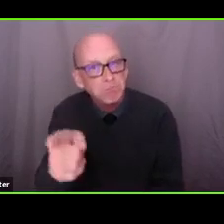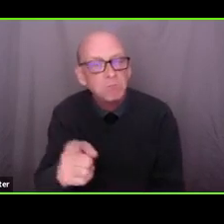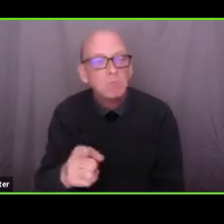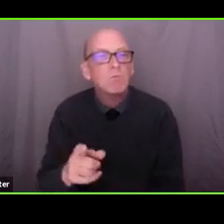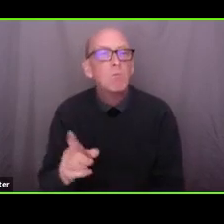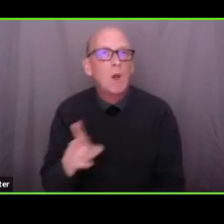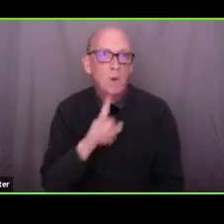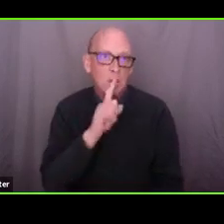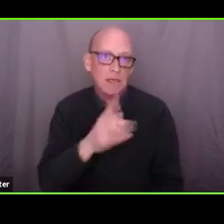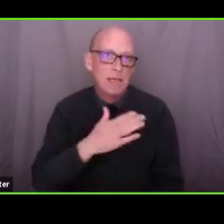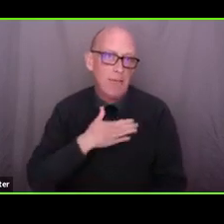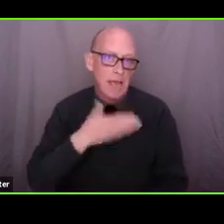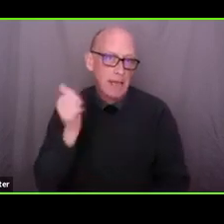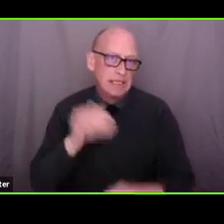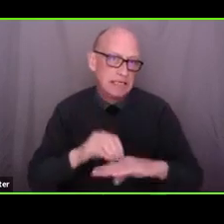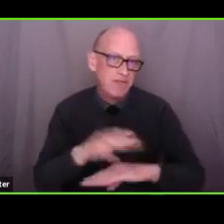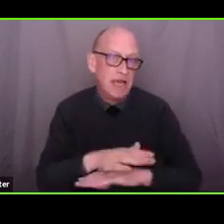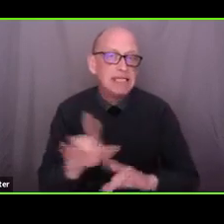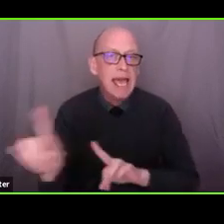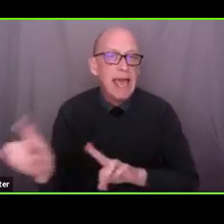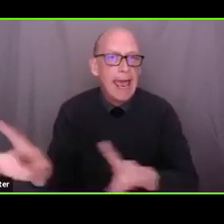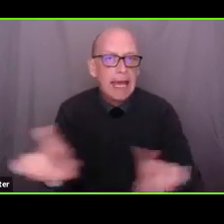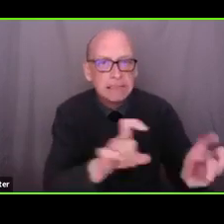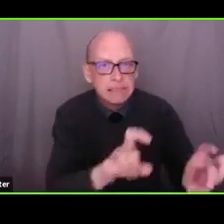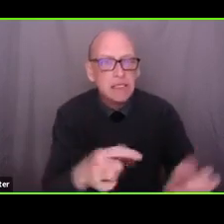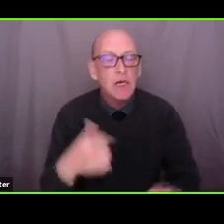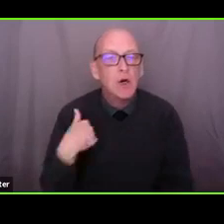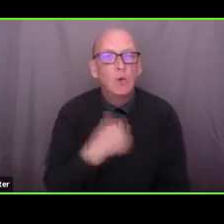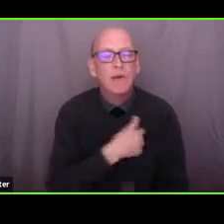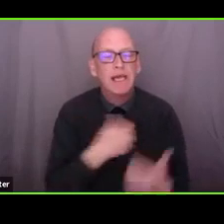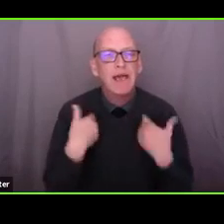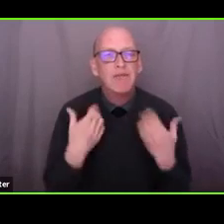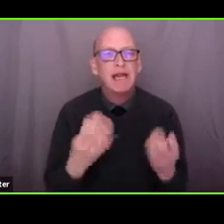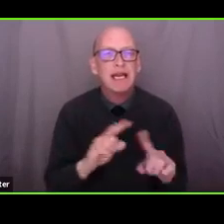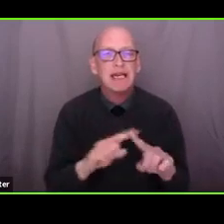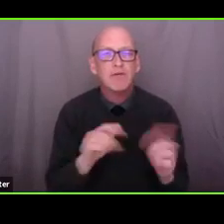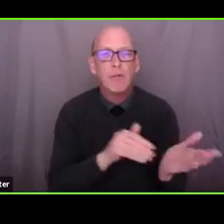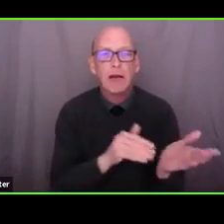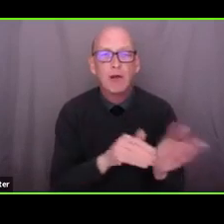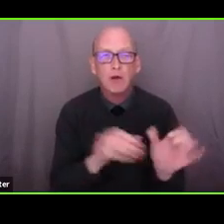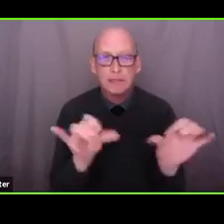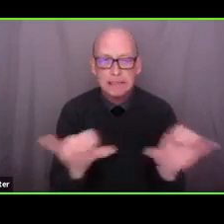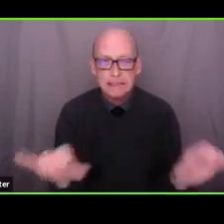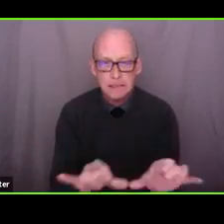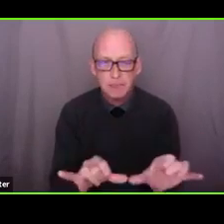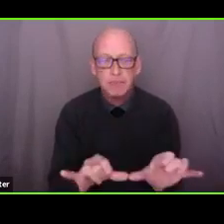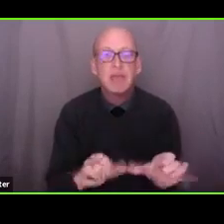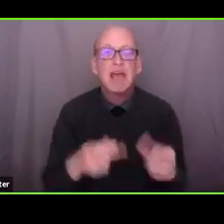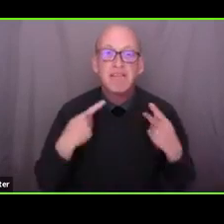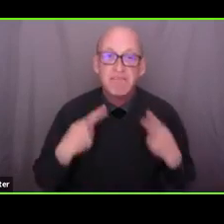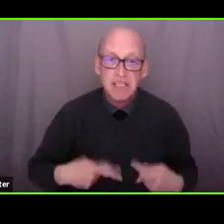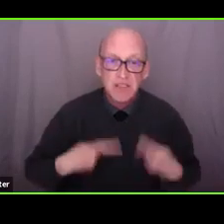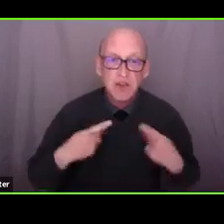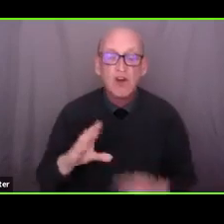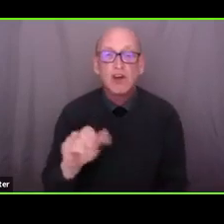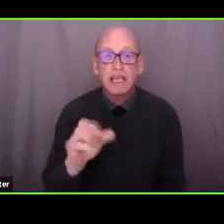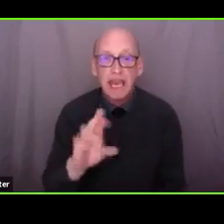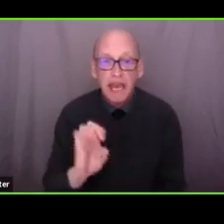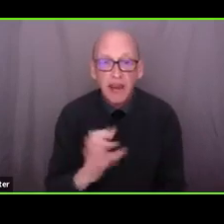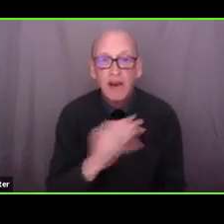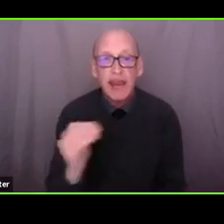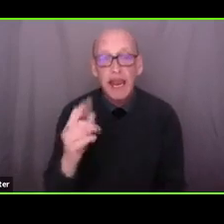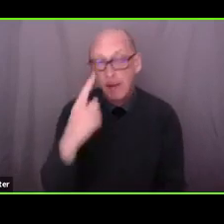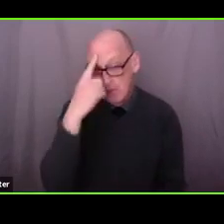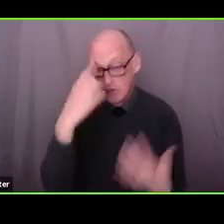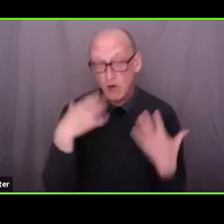around. Toledo has a lot of medical systems, and I'm talking physical healthcare, and then even mental health care. We